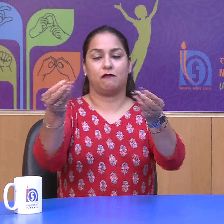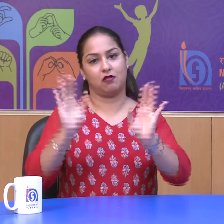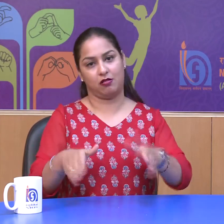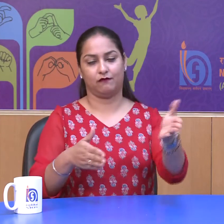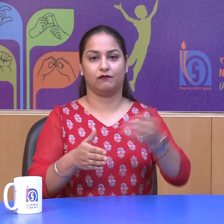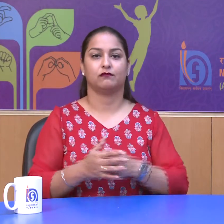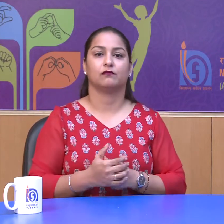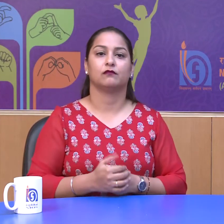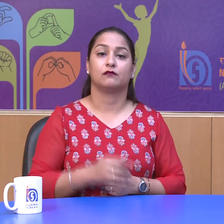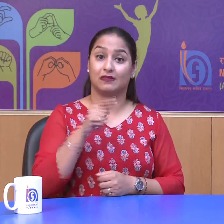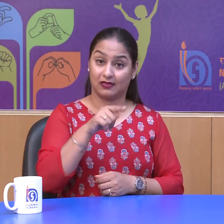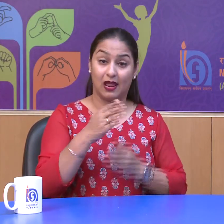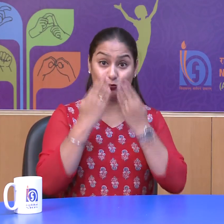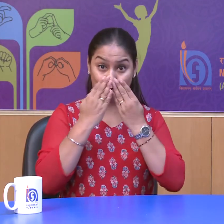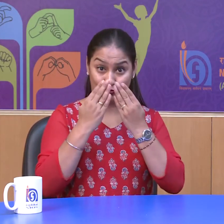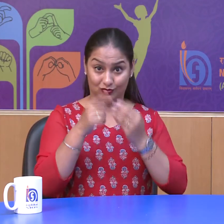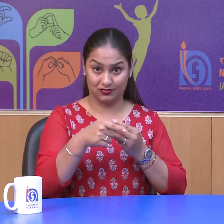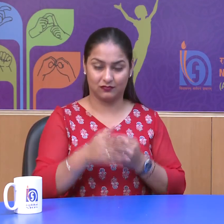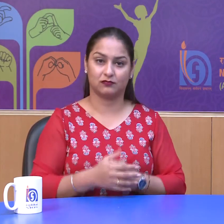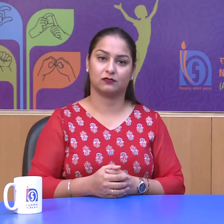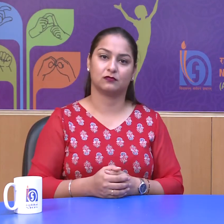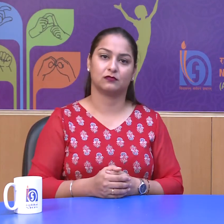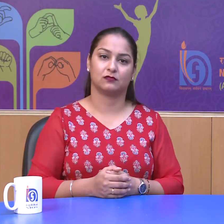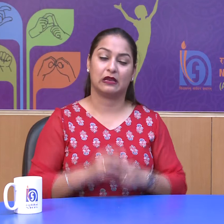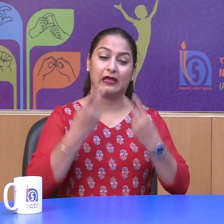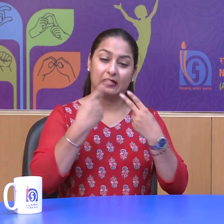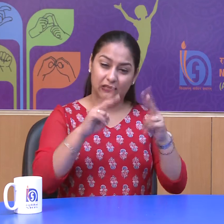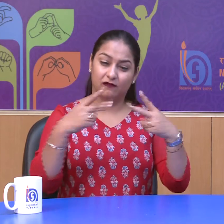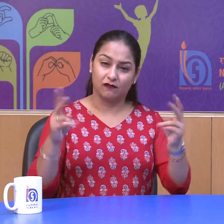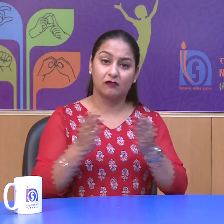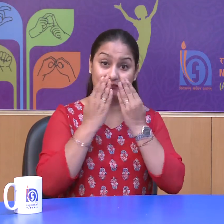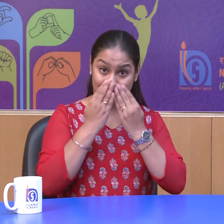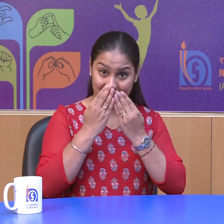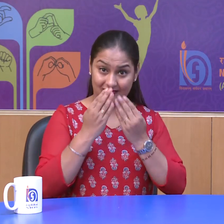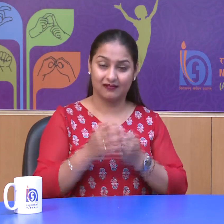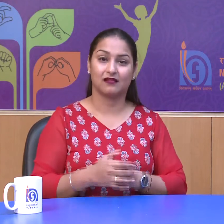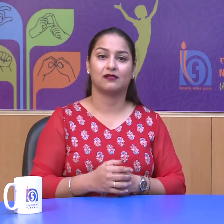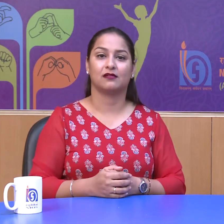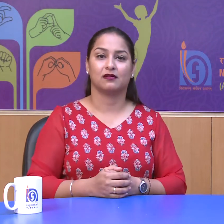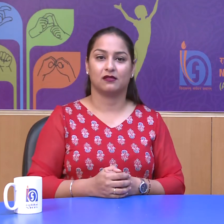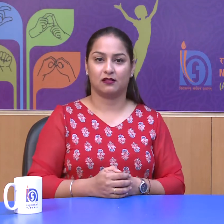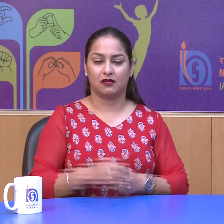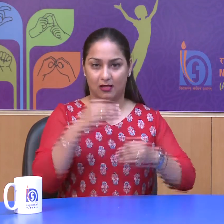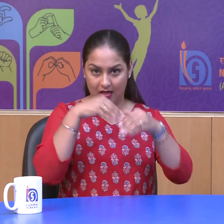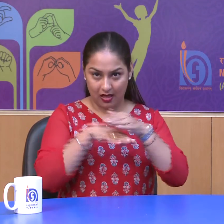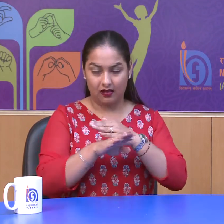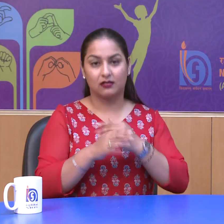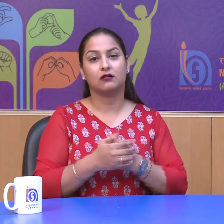Educational institutions. Different educational institutions also help